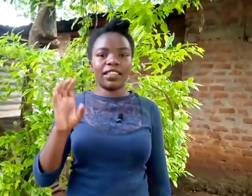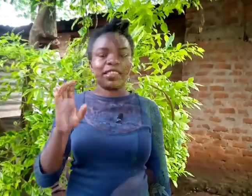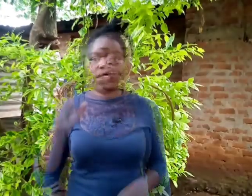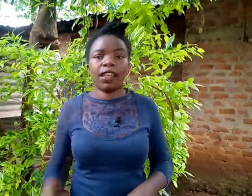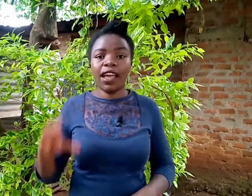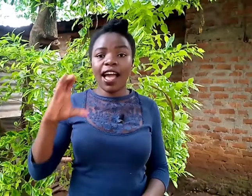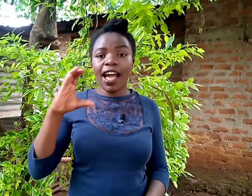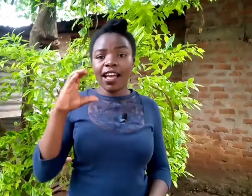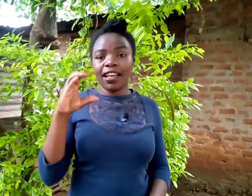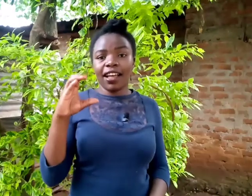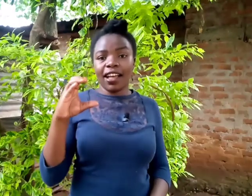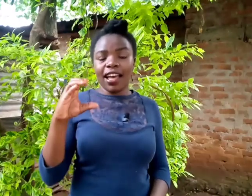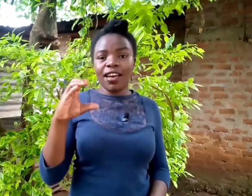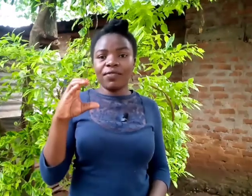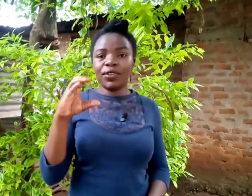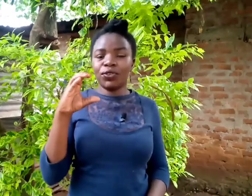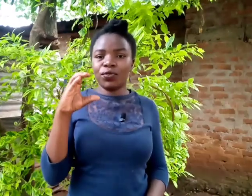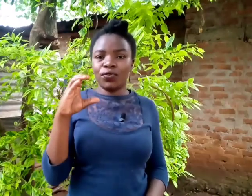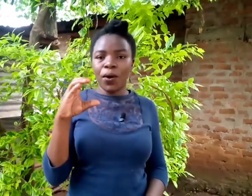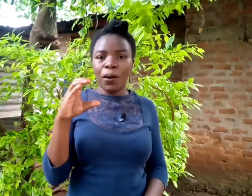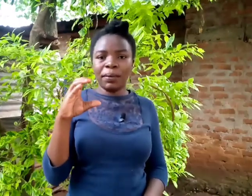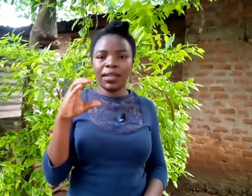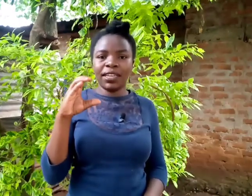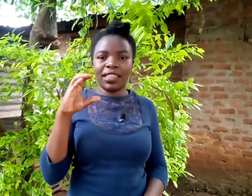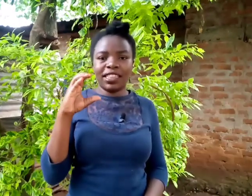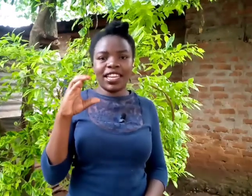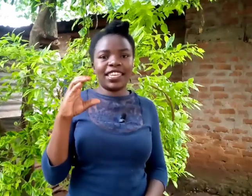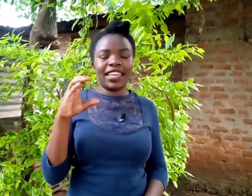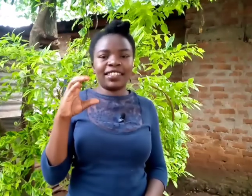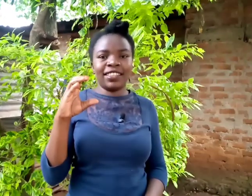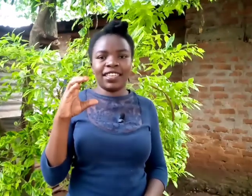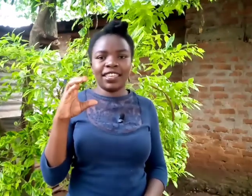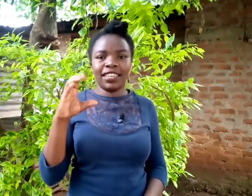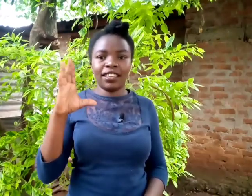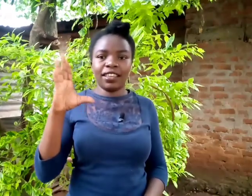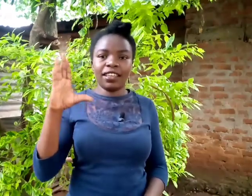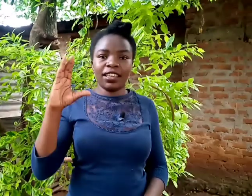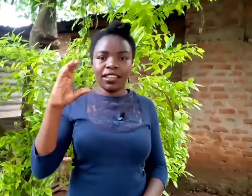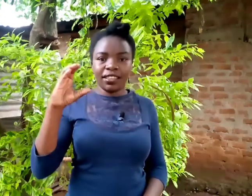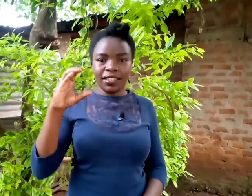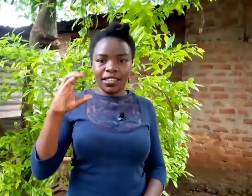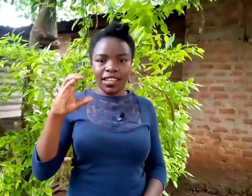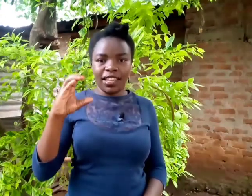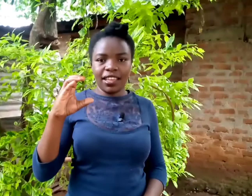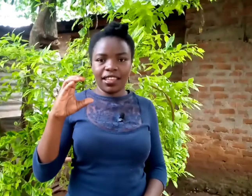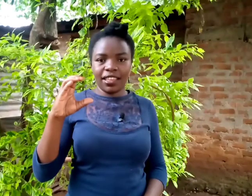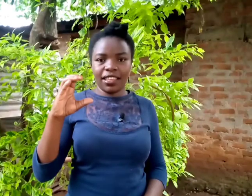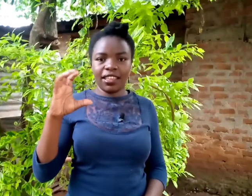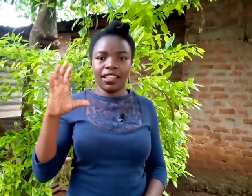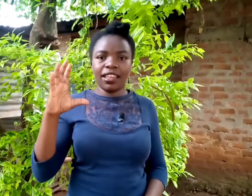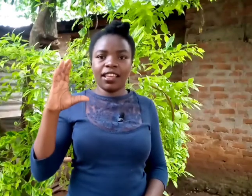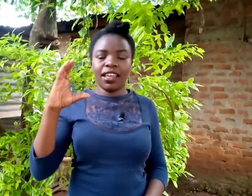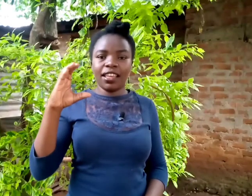thumb curve to form the letter C. C.